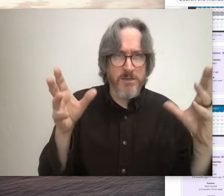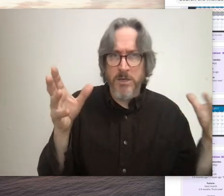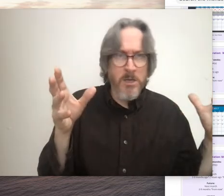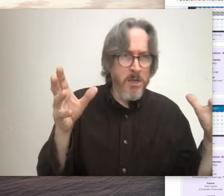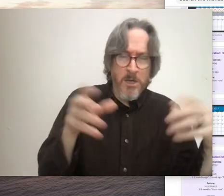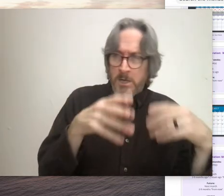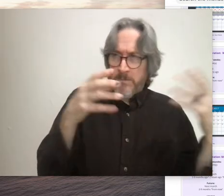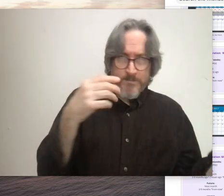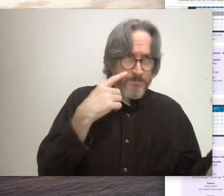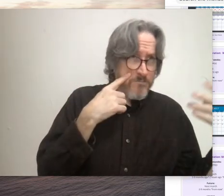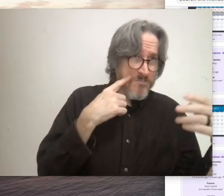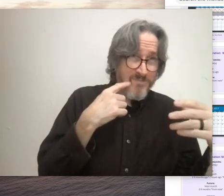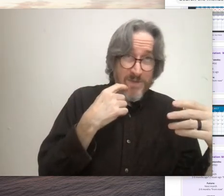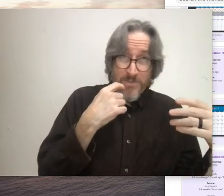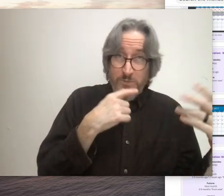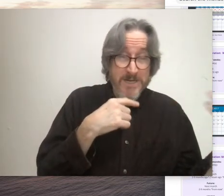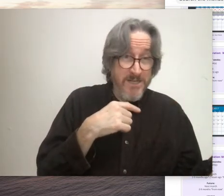larger than